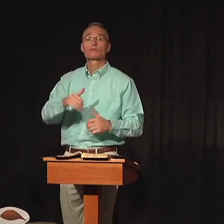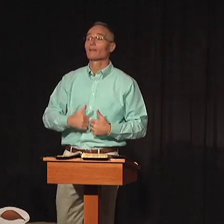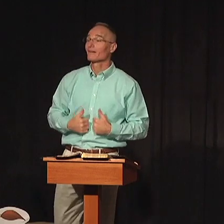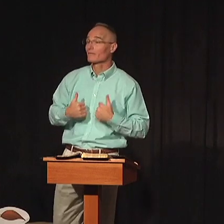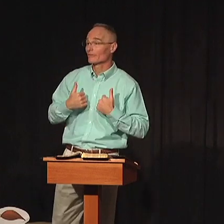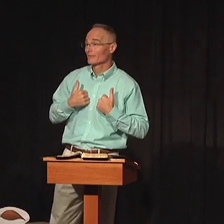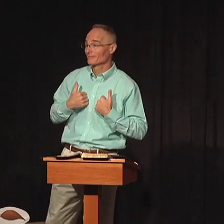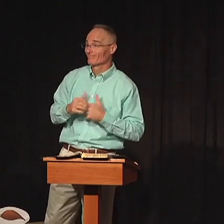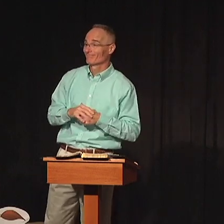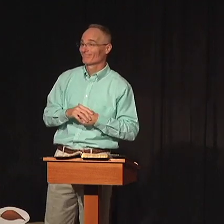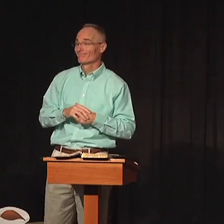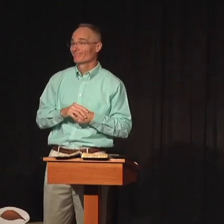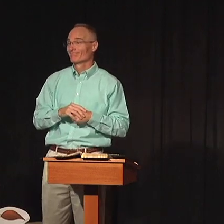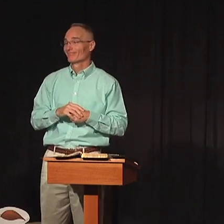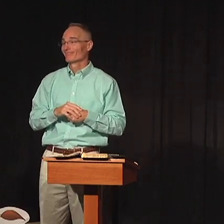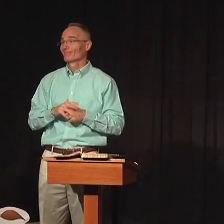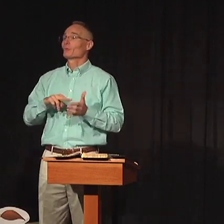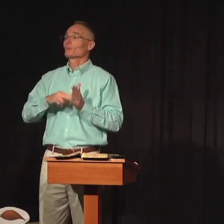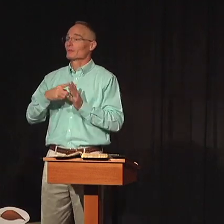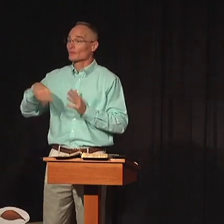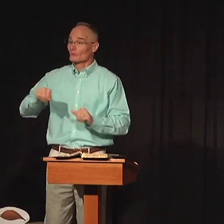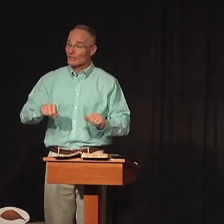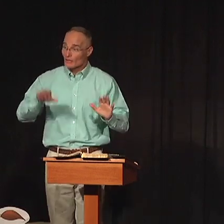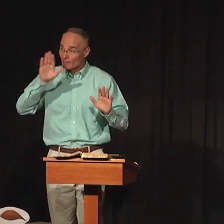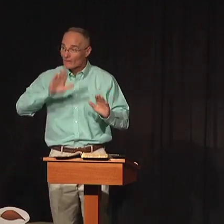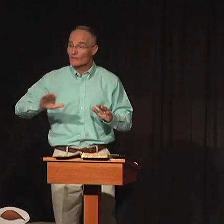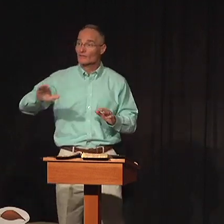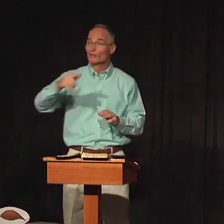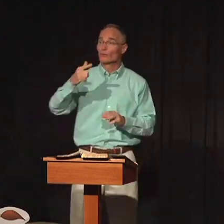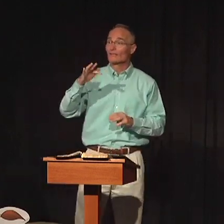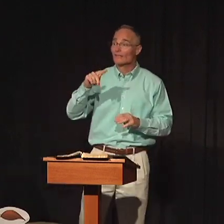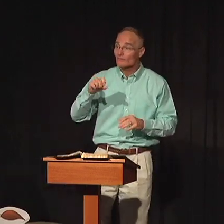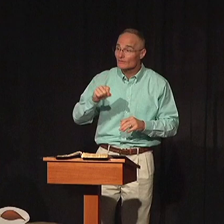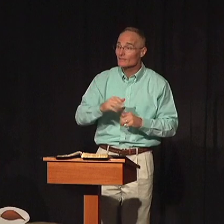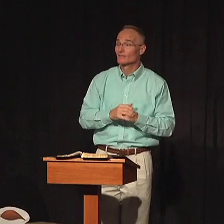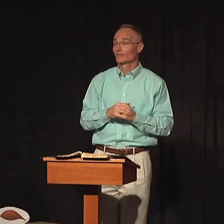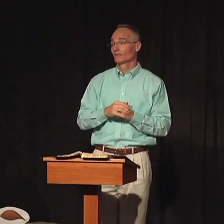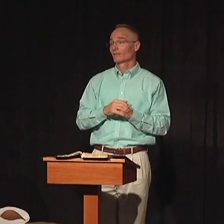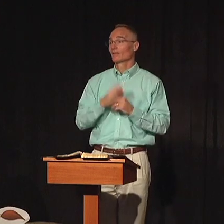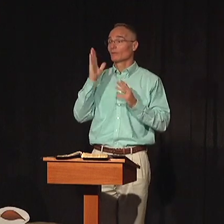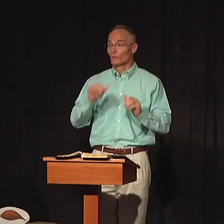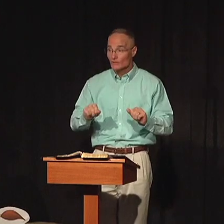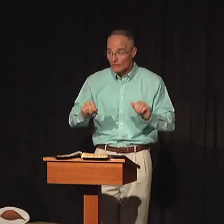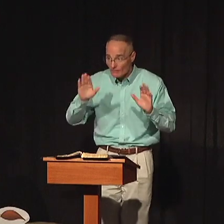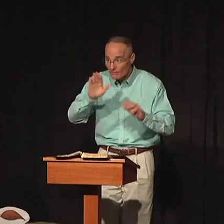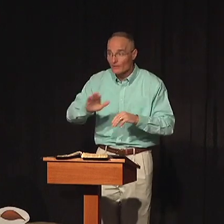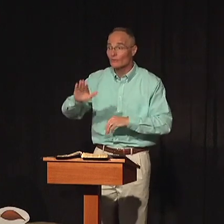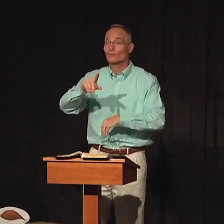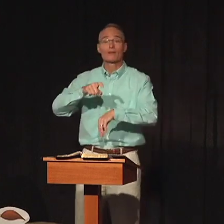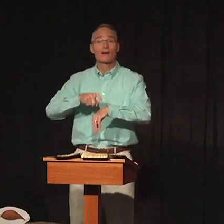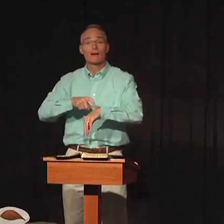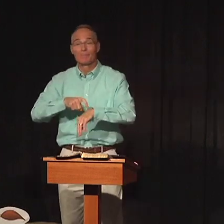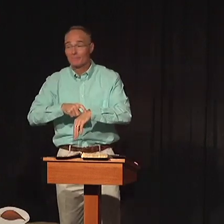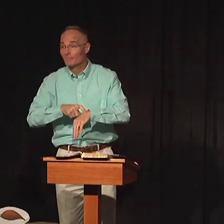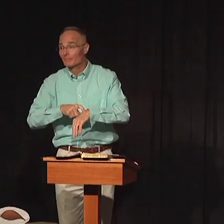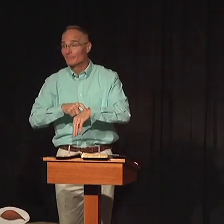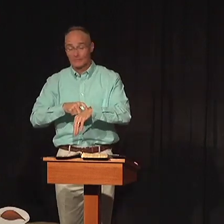You will sacrifice your life, which means you will sacrifice your gifts. You will sacrifice your